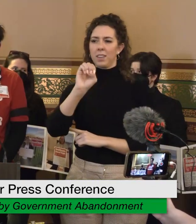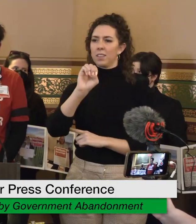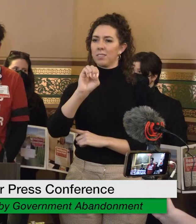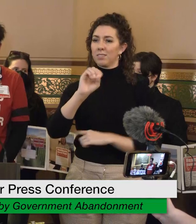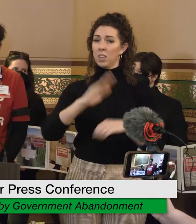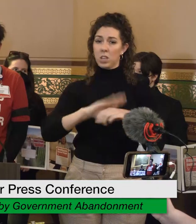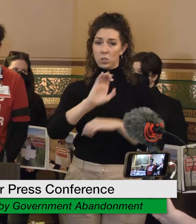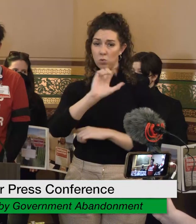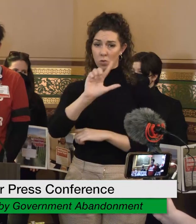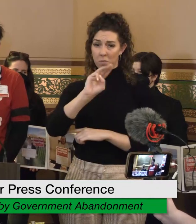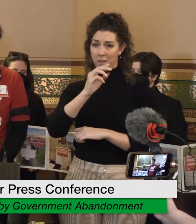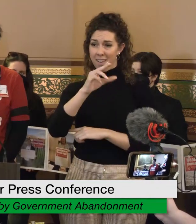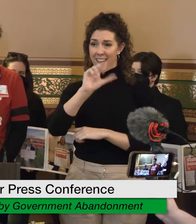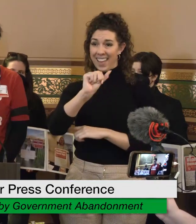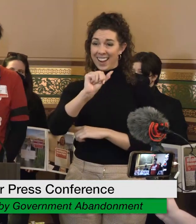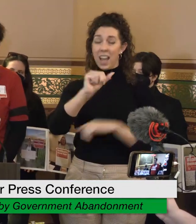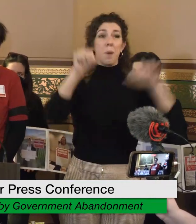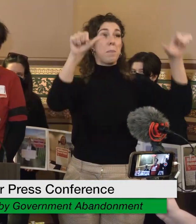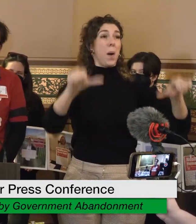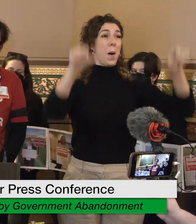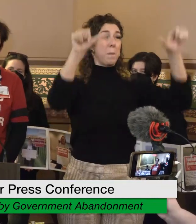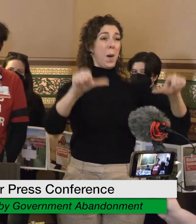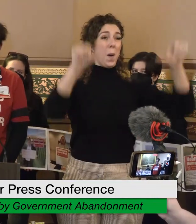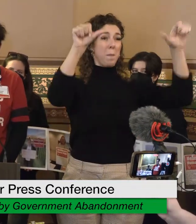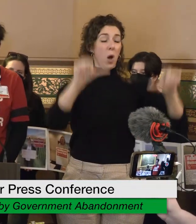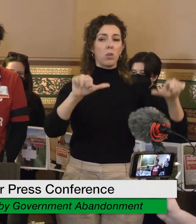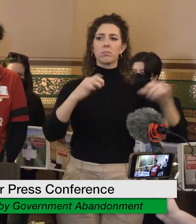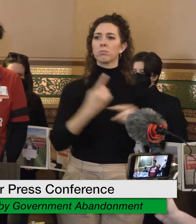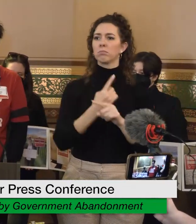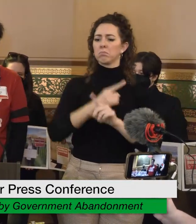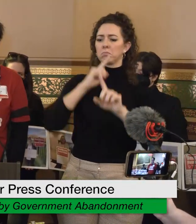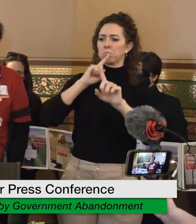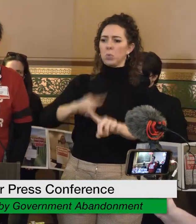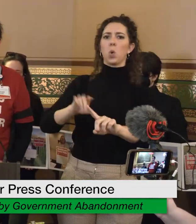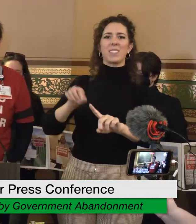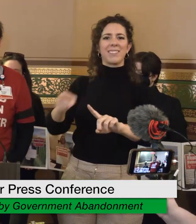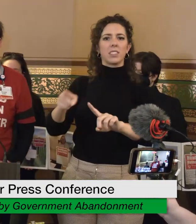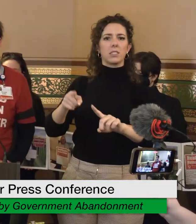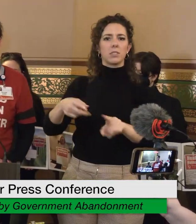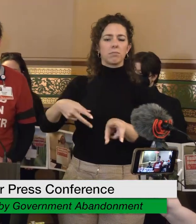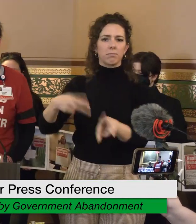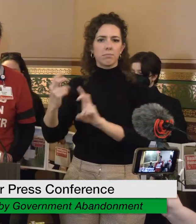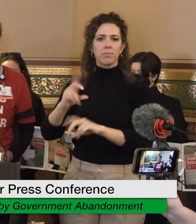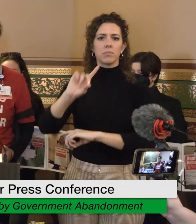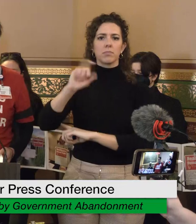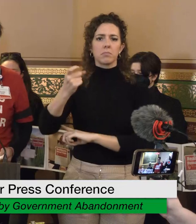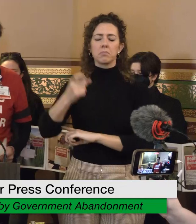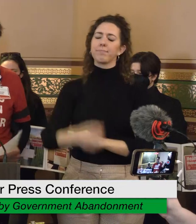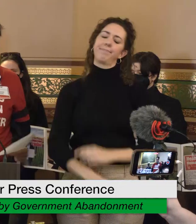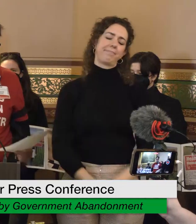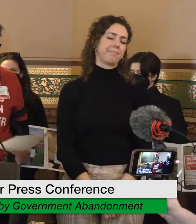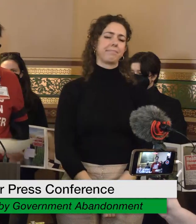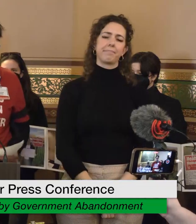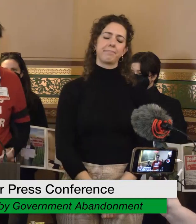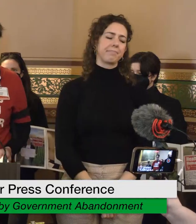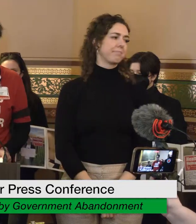like a wholly inadequate response to a devastating diagnosis and the immediate need for care.